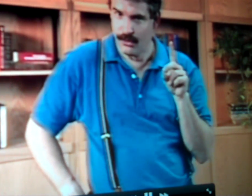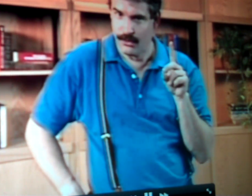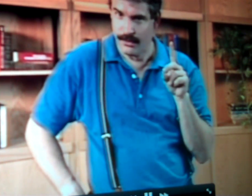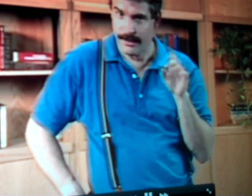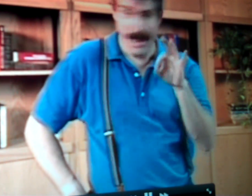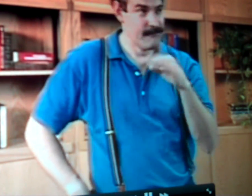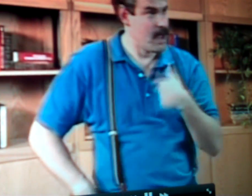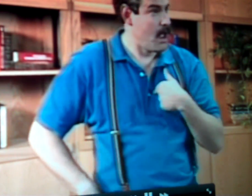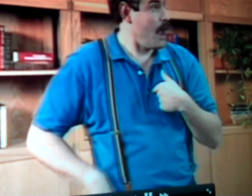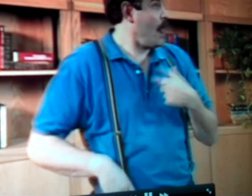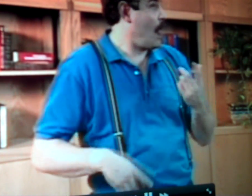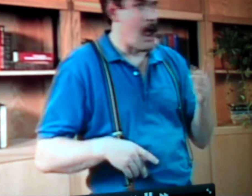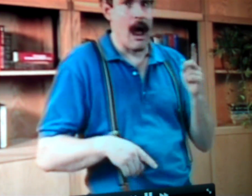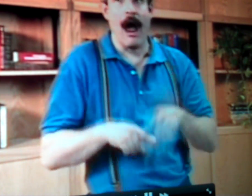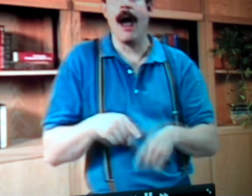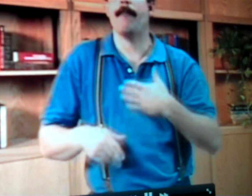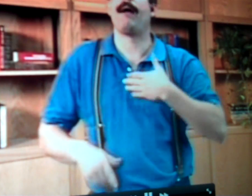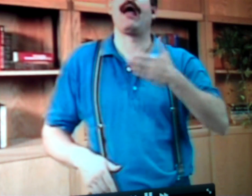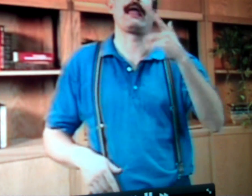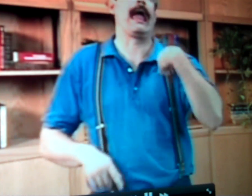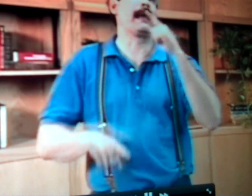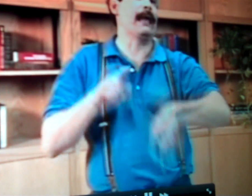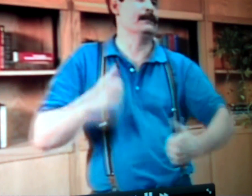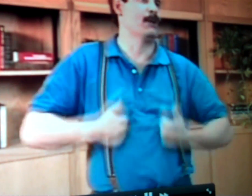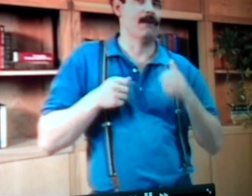and I was trying to tell them that I wanted to withdraw from a class.